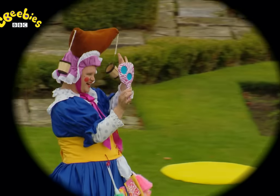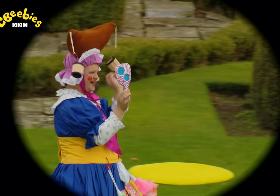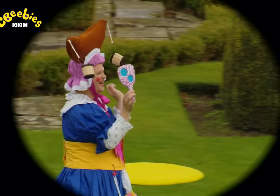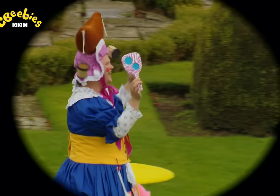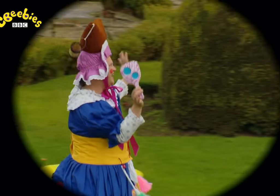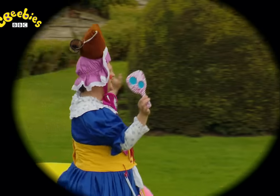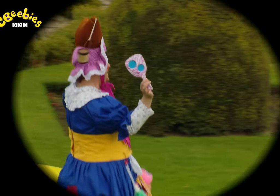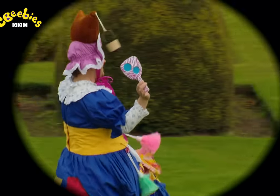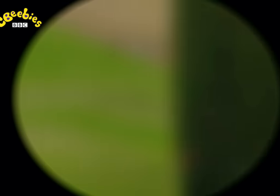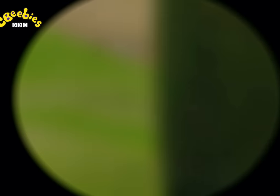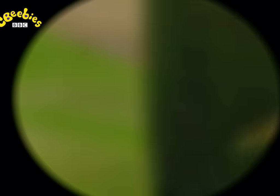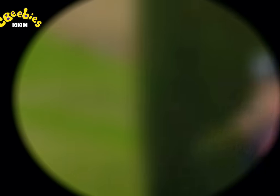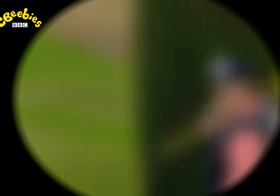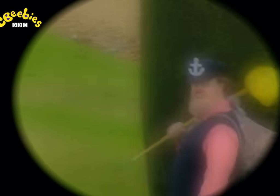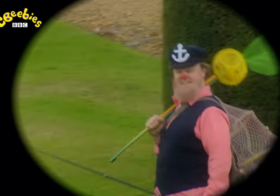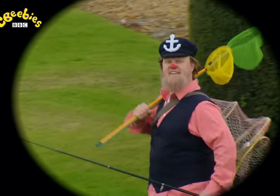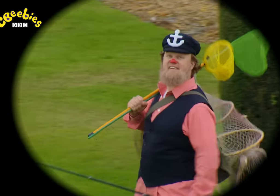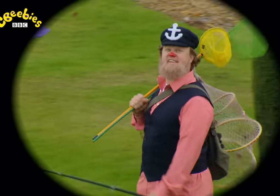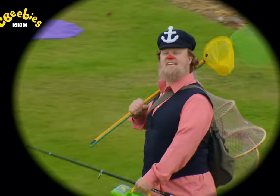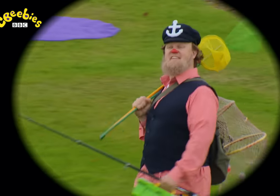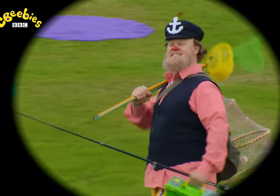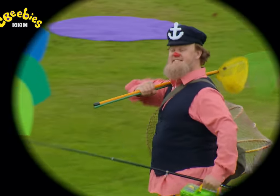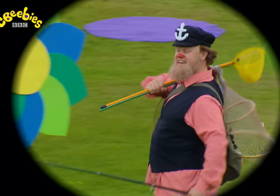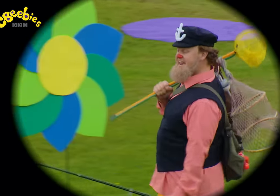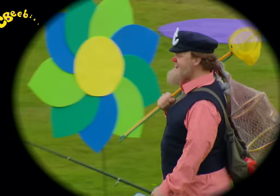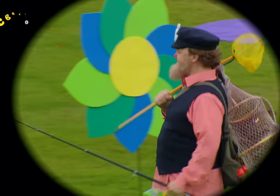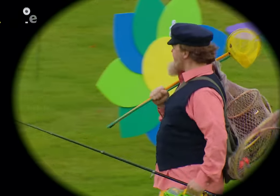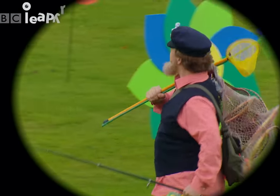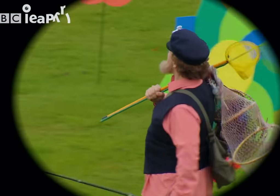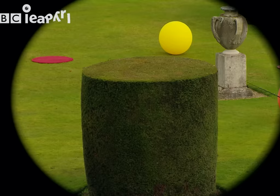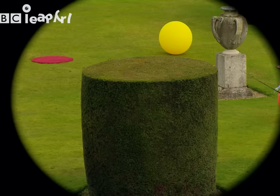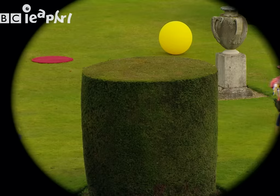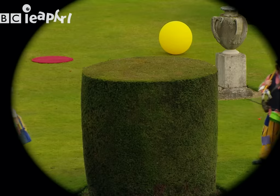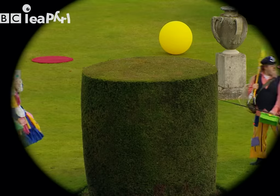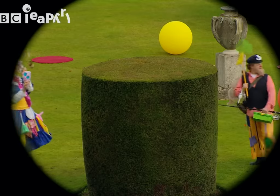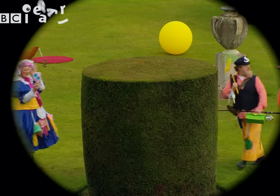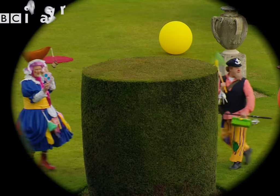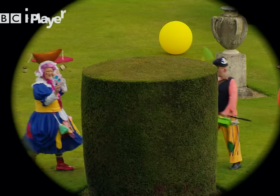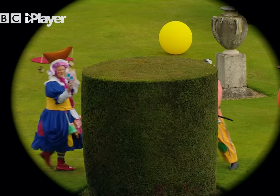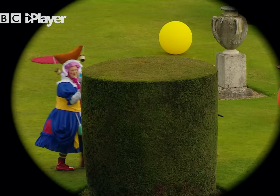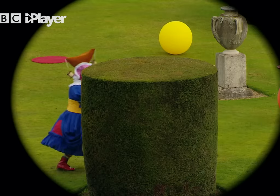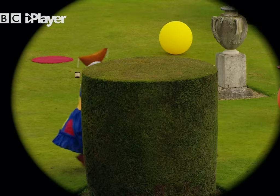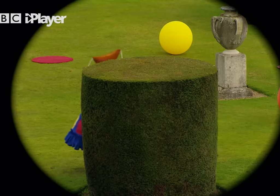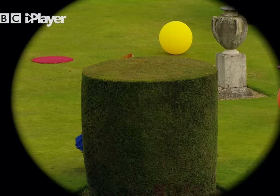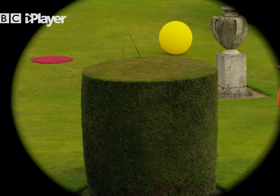Polly. Oh, careful, Fisherman Tumble. Look out.